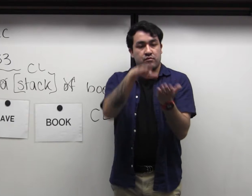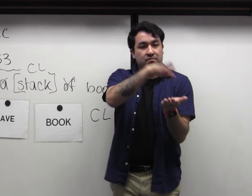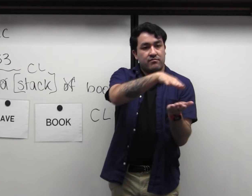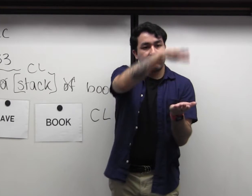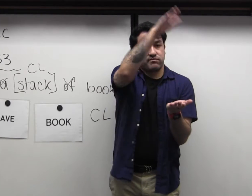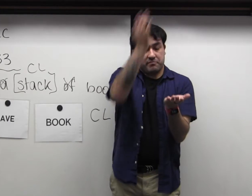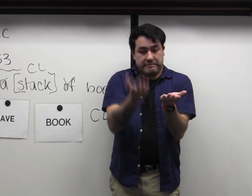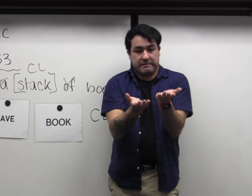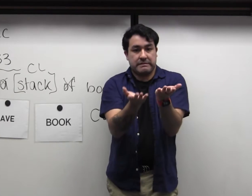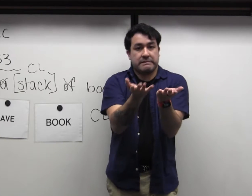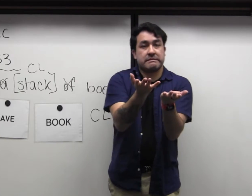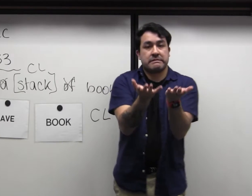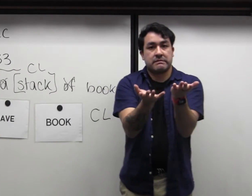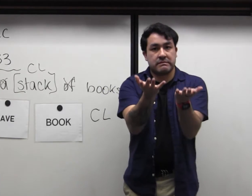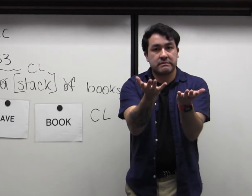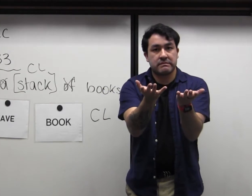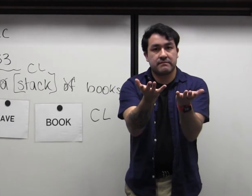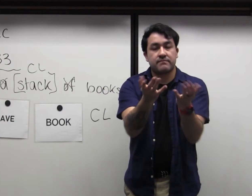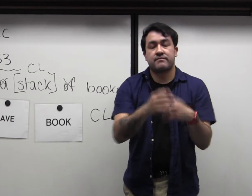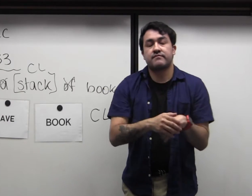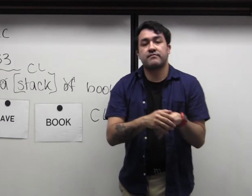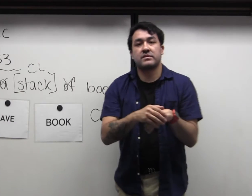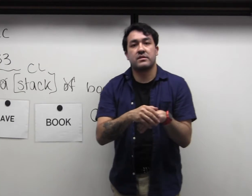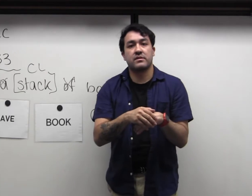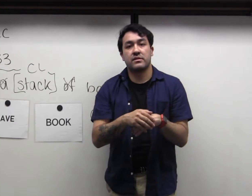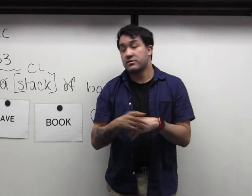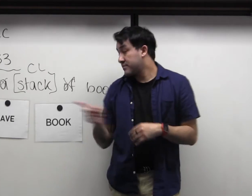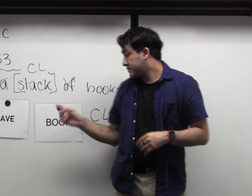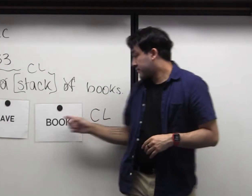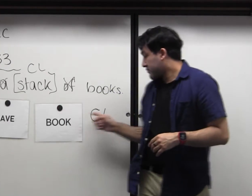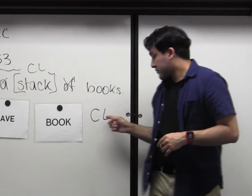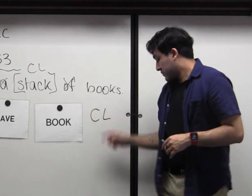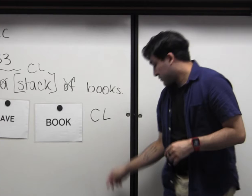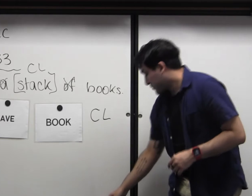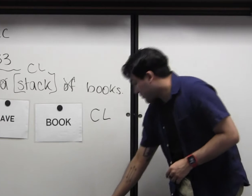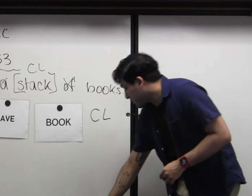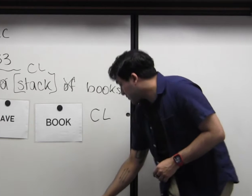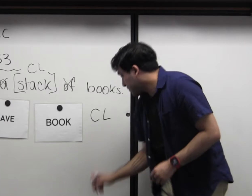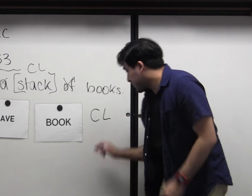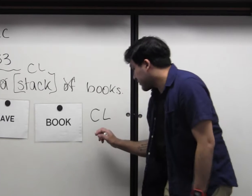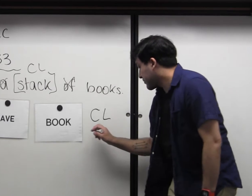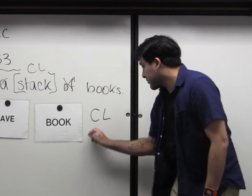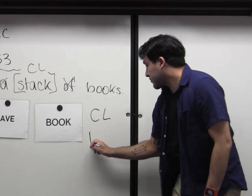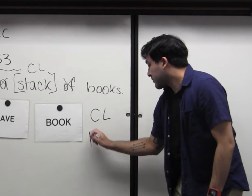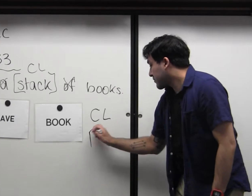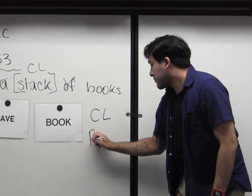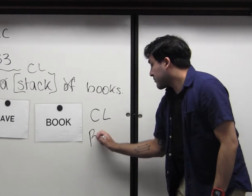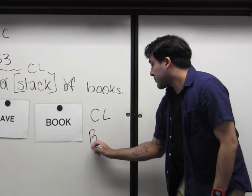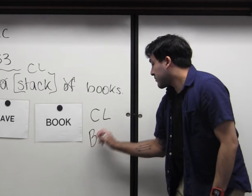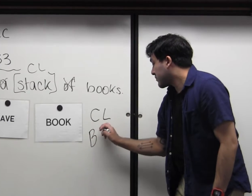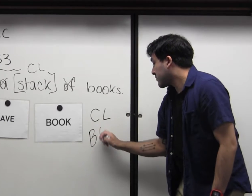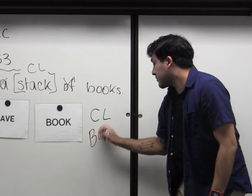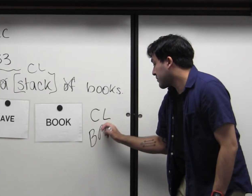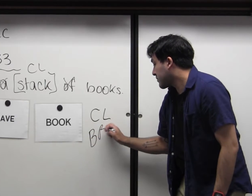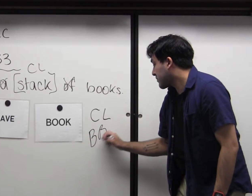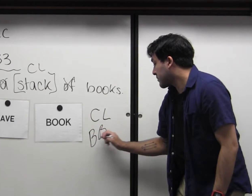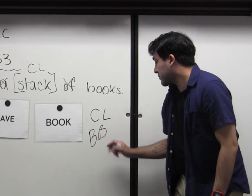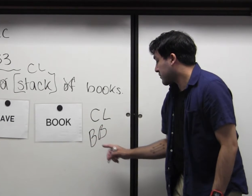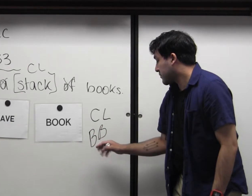classifier to show that she's walking with those books. Maybe she's wobbling with the books because it's a large stack or the books are heavy. So we're going to